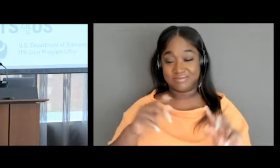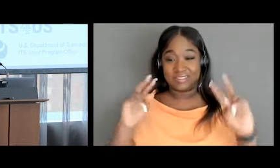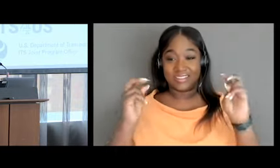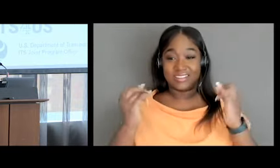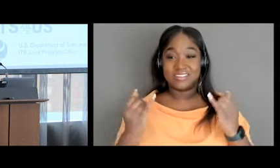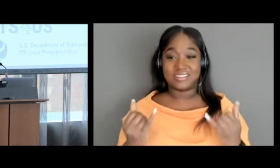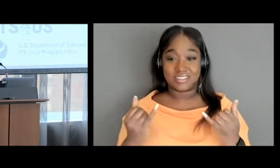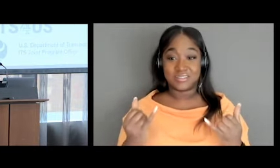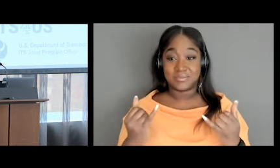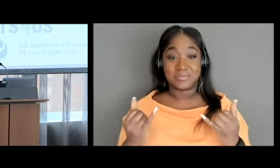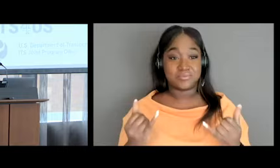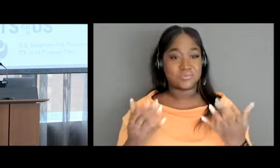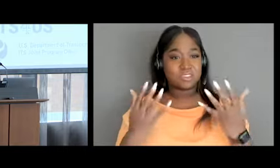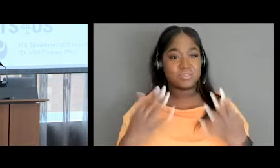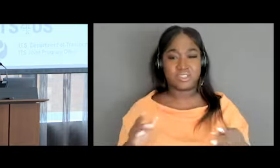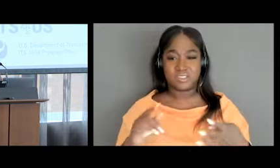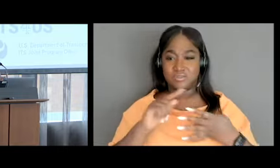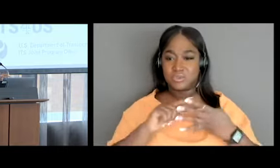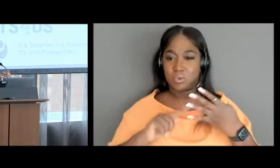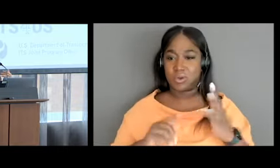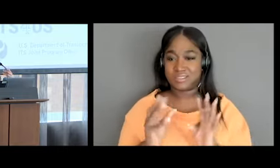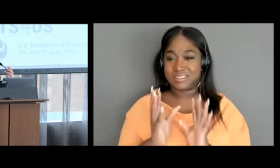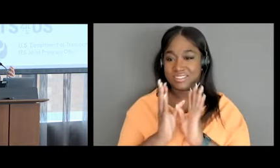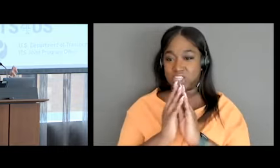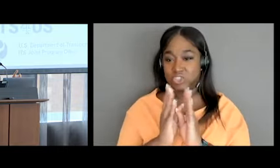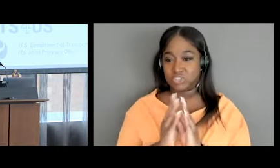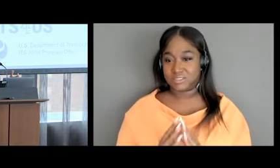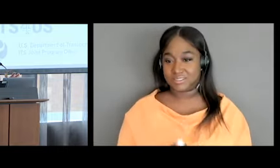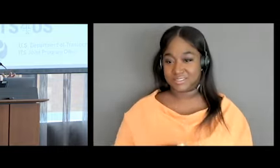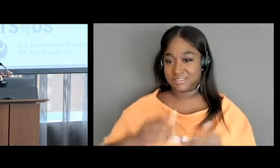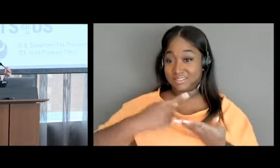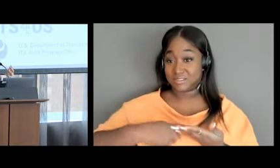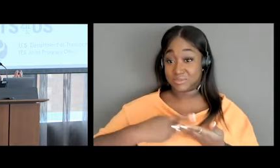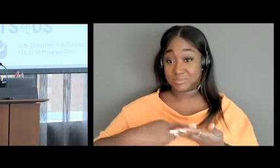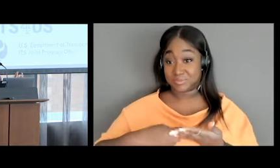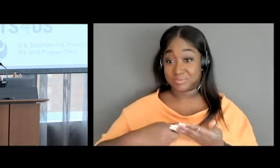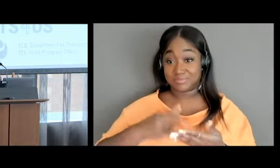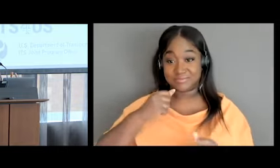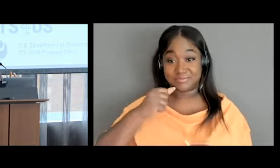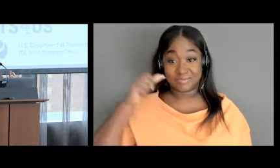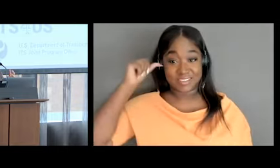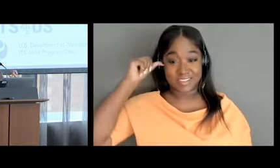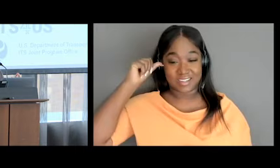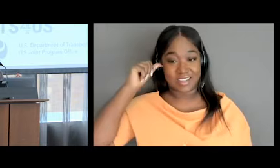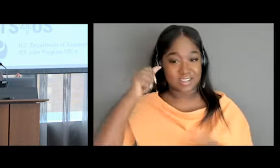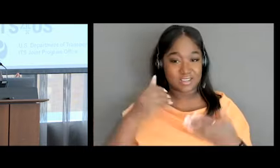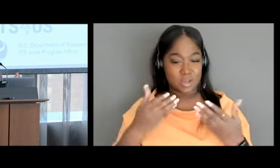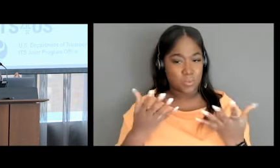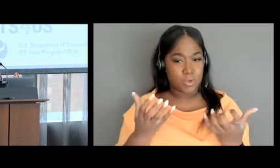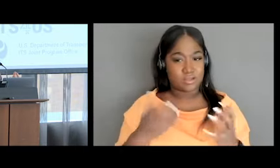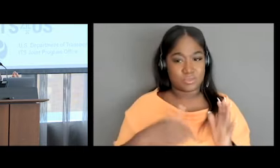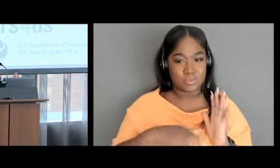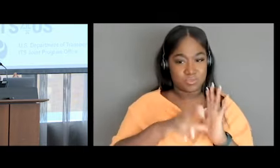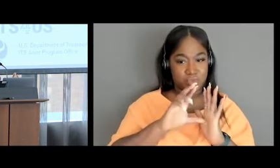4 different sessions that we went through yesterday, sort of first looked at what